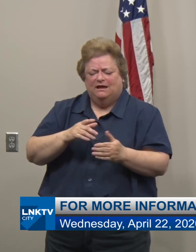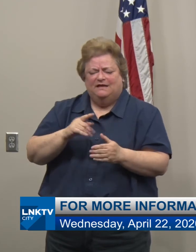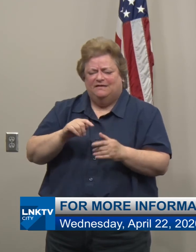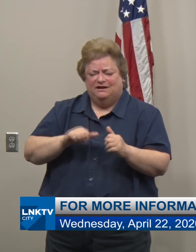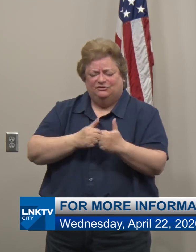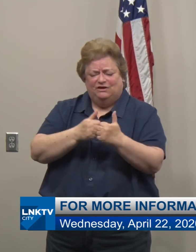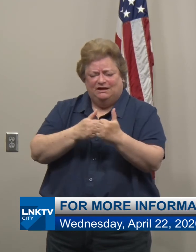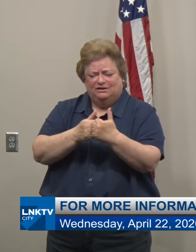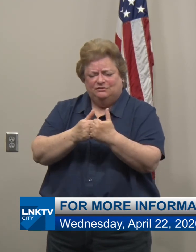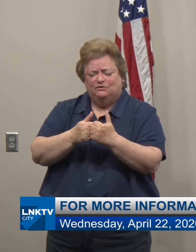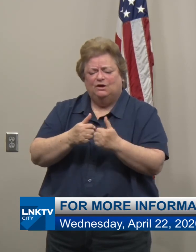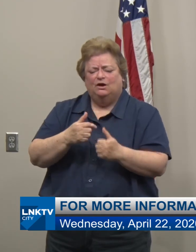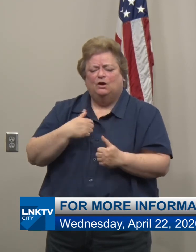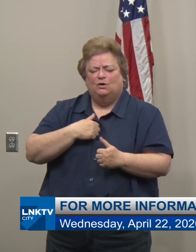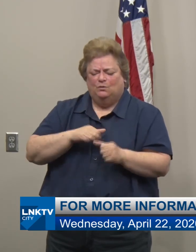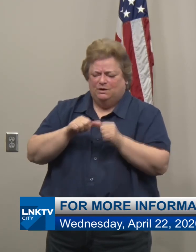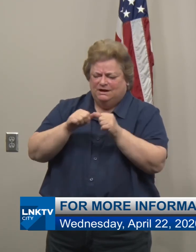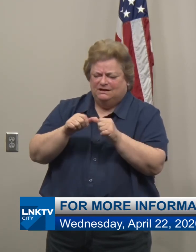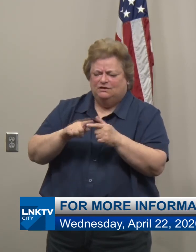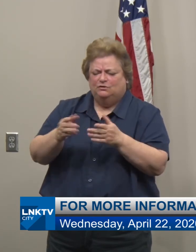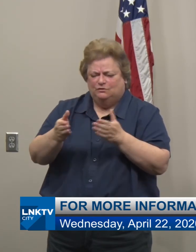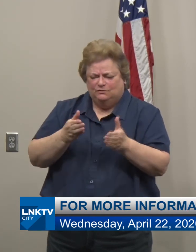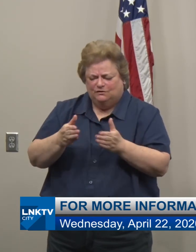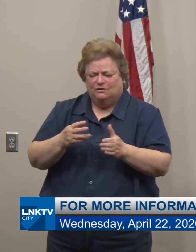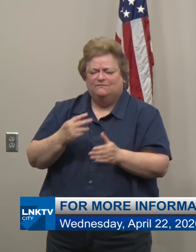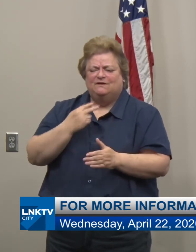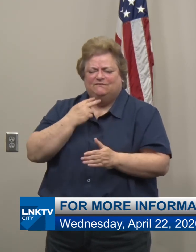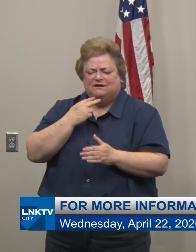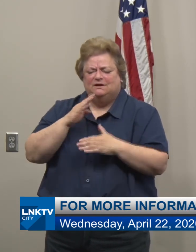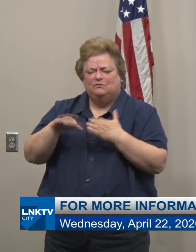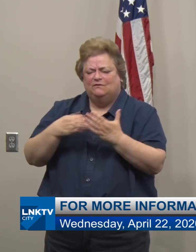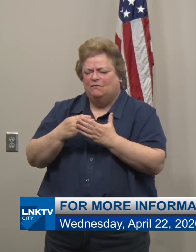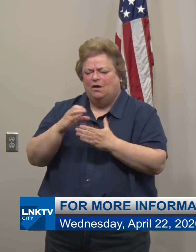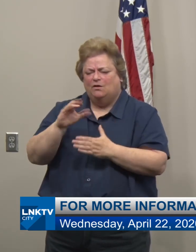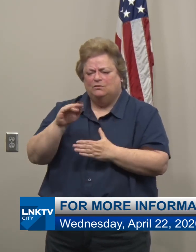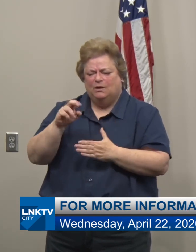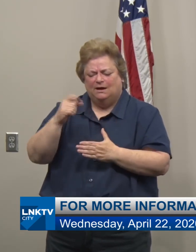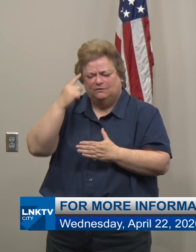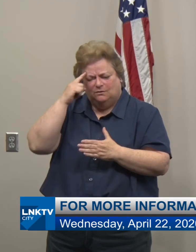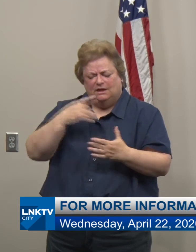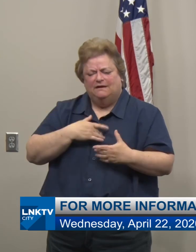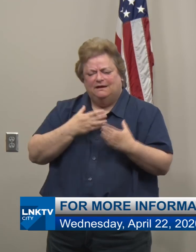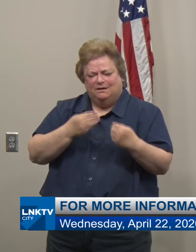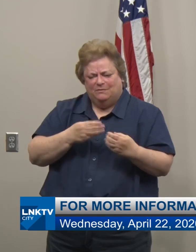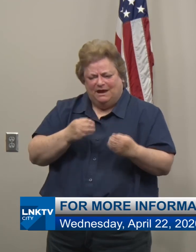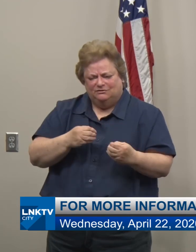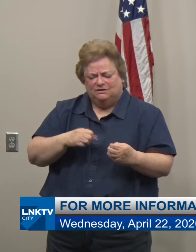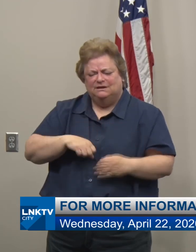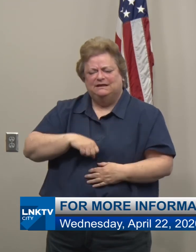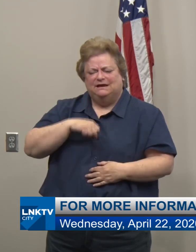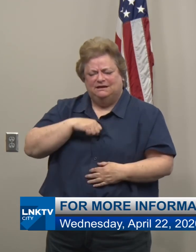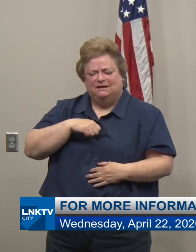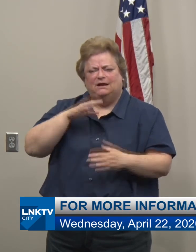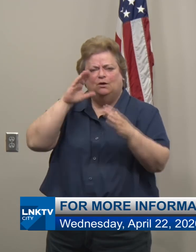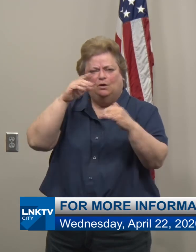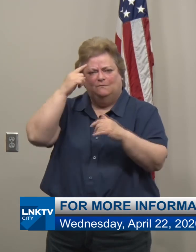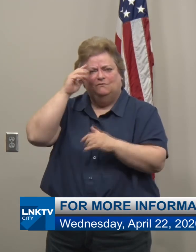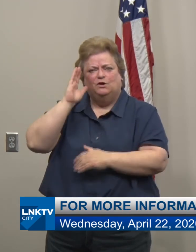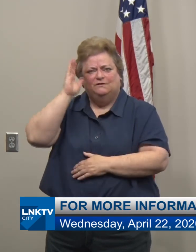to creatively meet those challenges and continue to serve victims of all crime with compassion, dignity, and hope for the